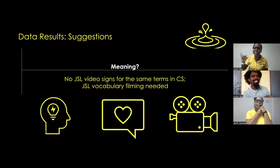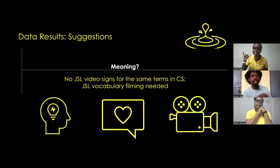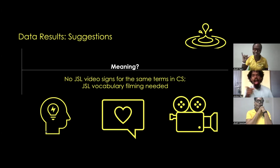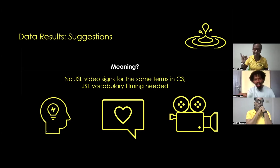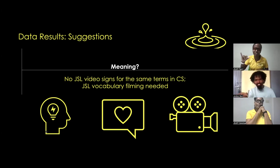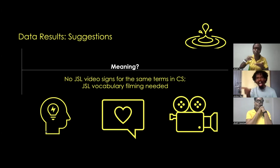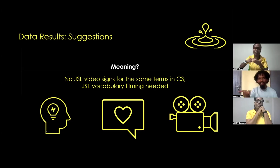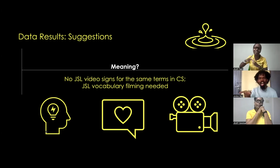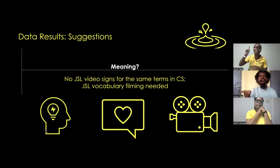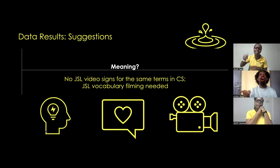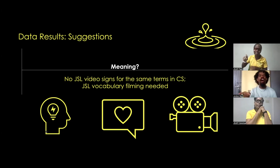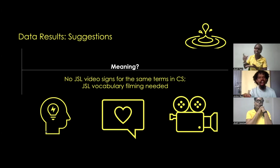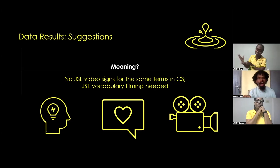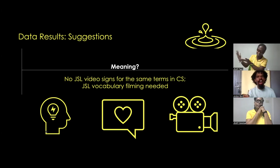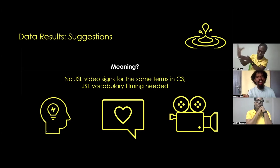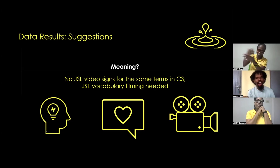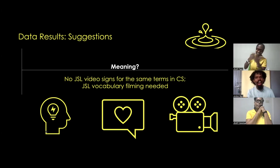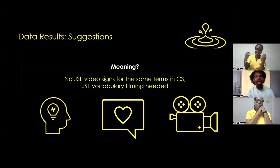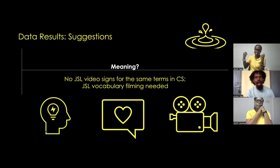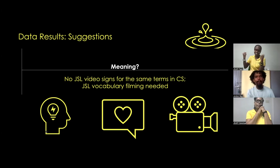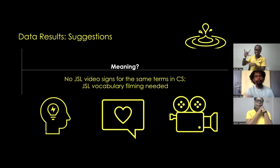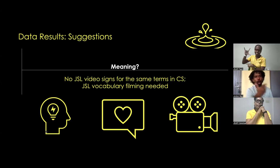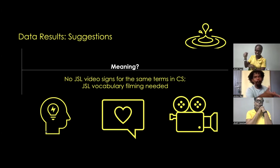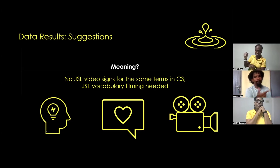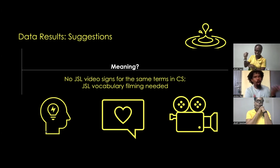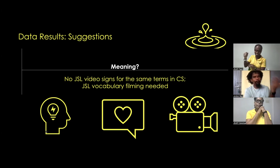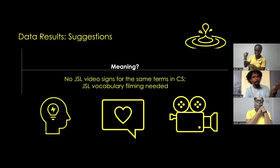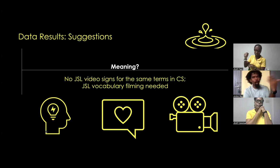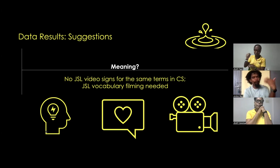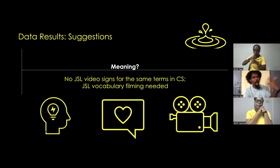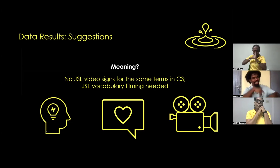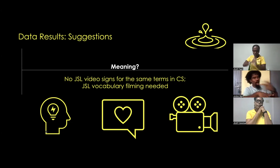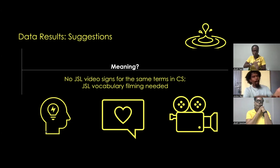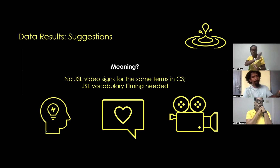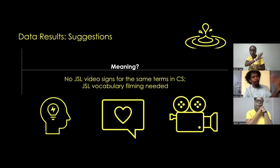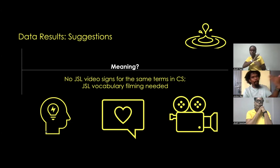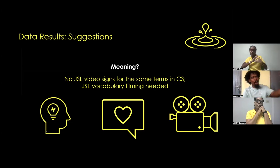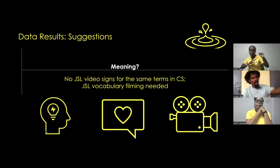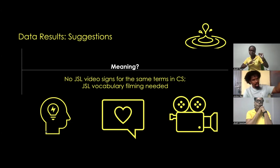they haven't collected the data, which means that we need to collect the data on Jamaican Sign Language.